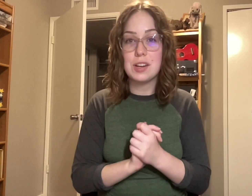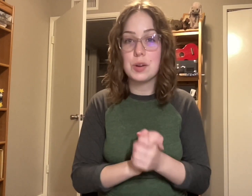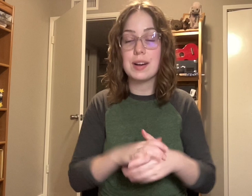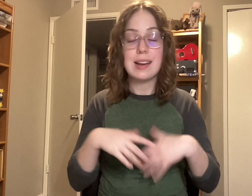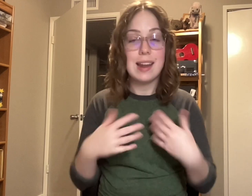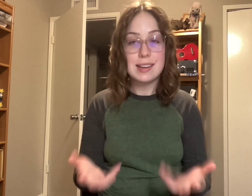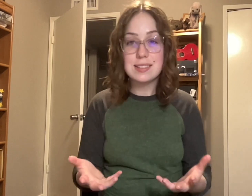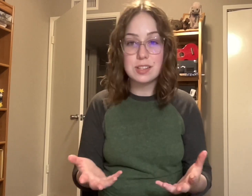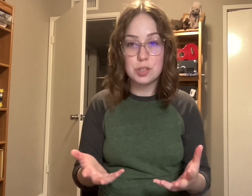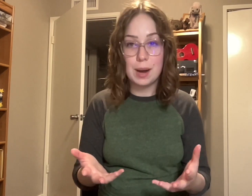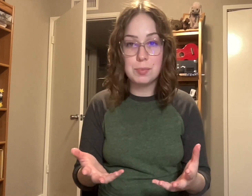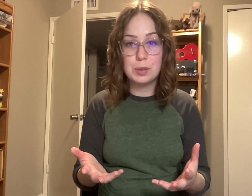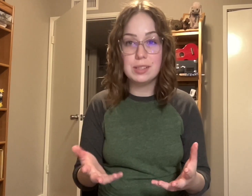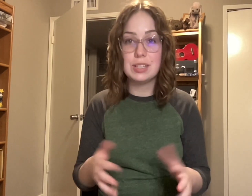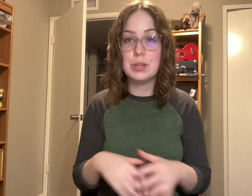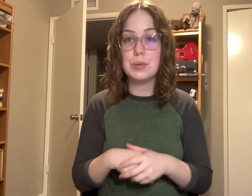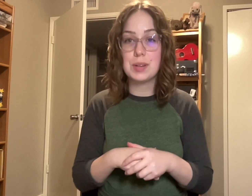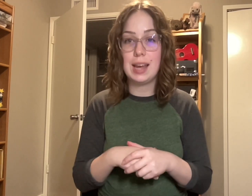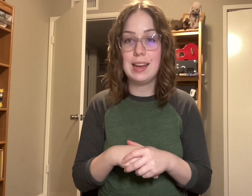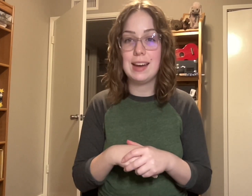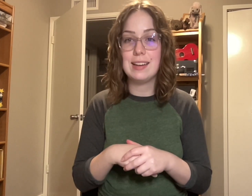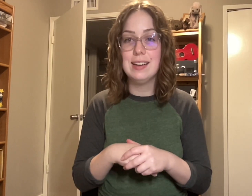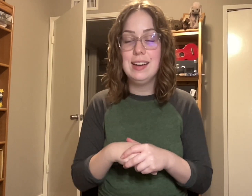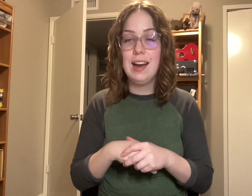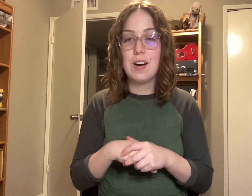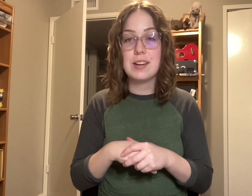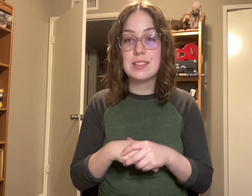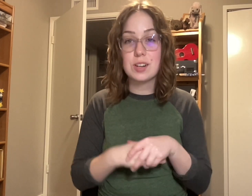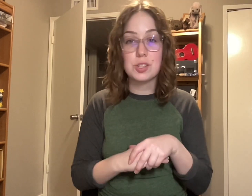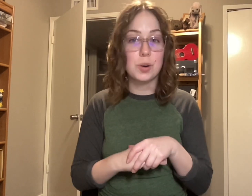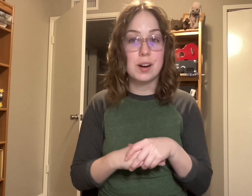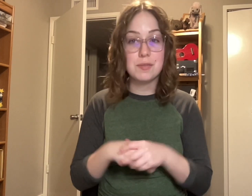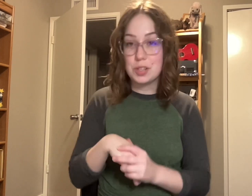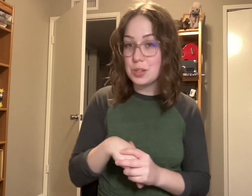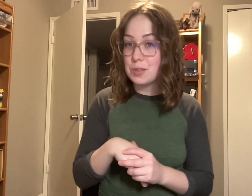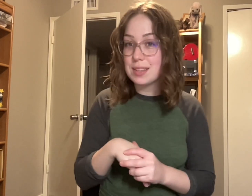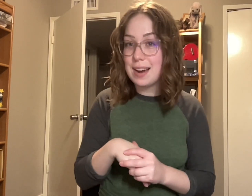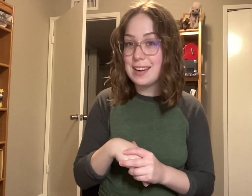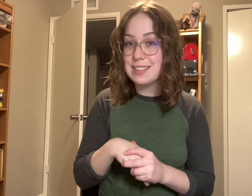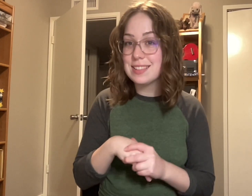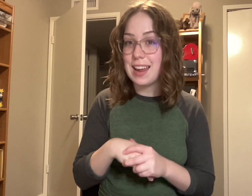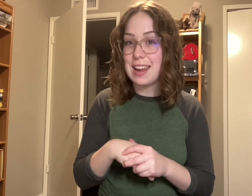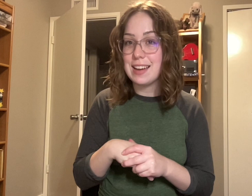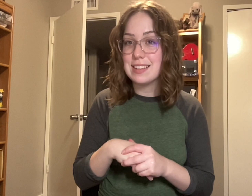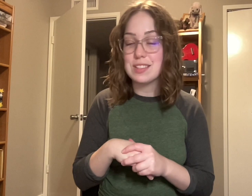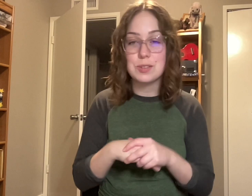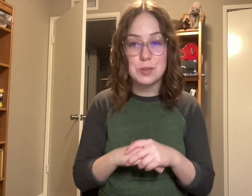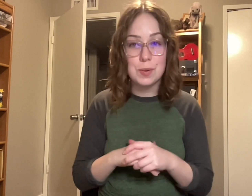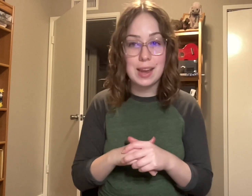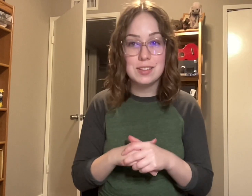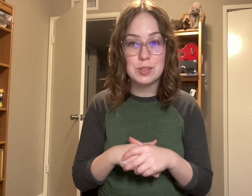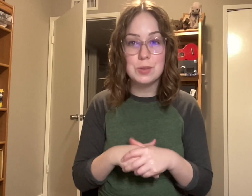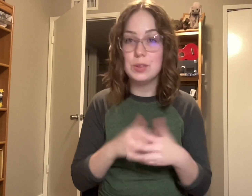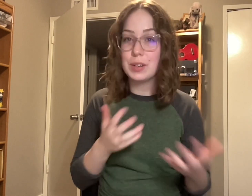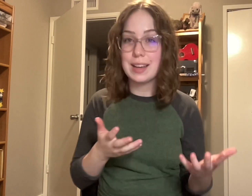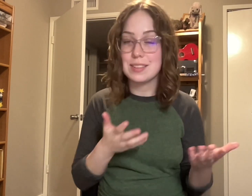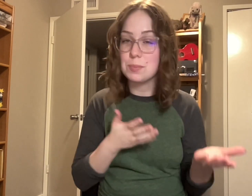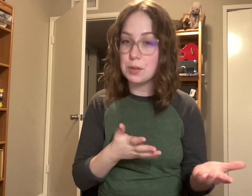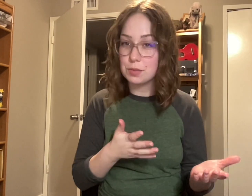your next chapel you can already start showing off your new signs and this new way to look at this beautiful